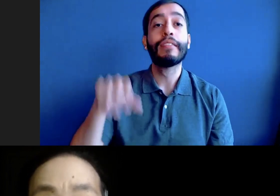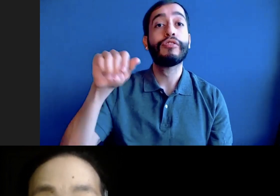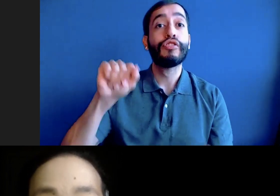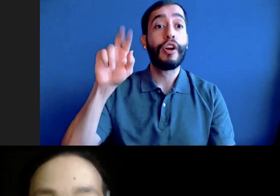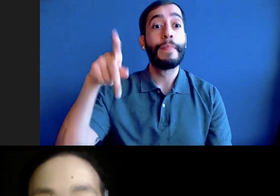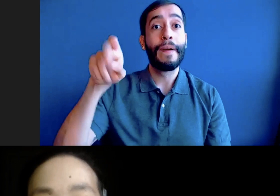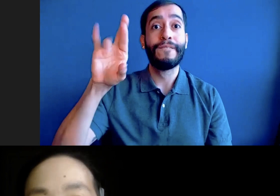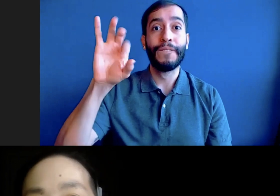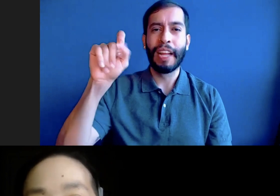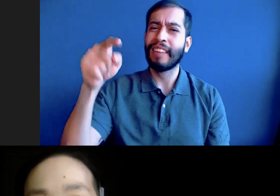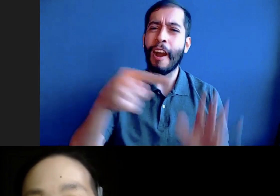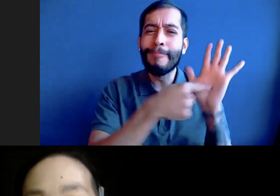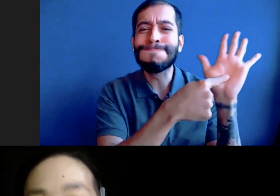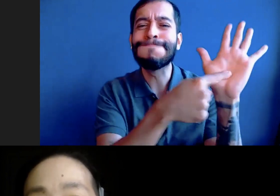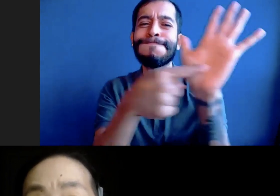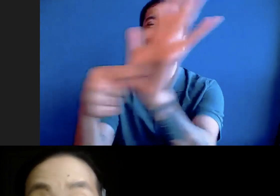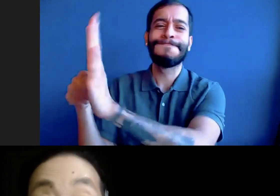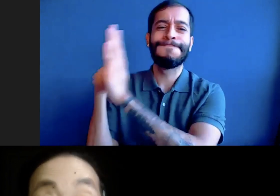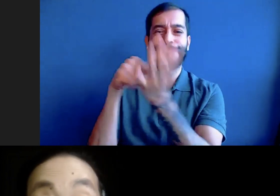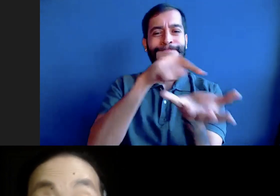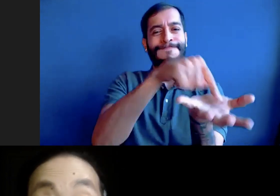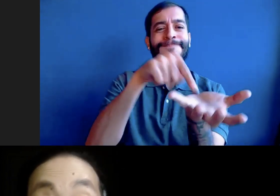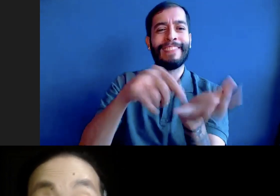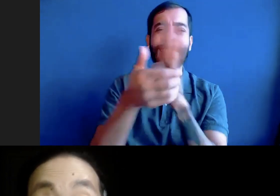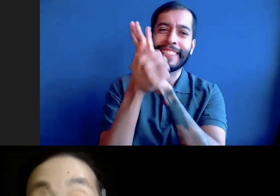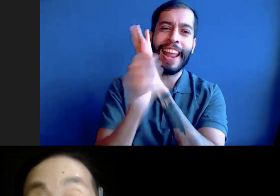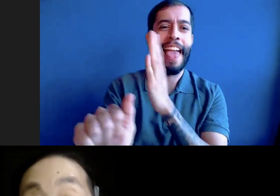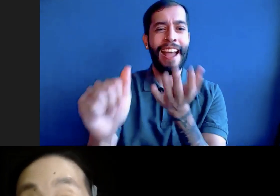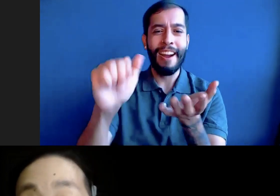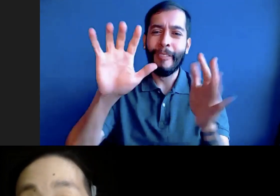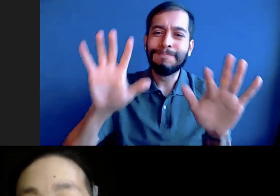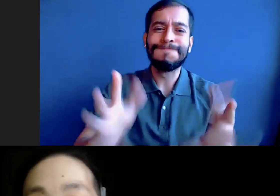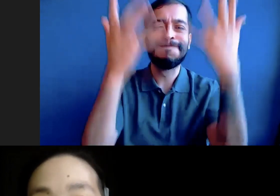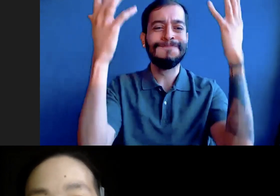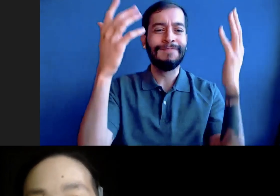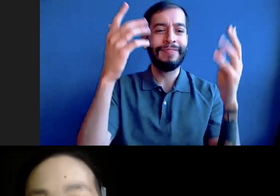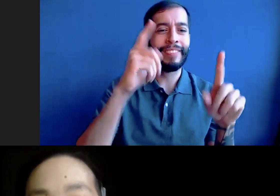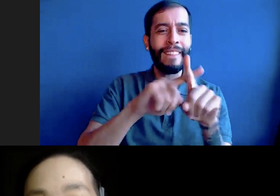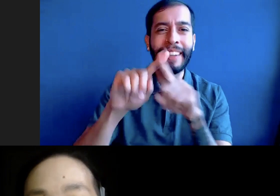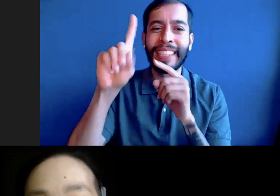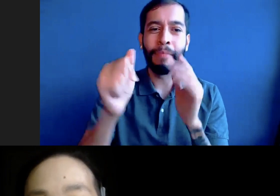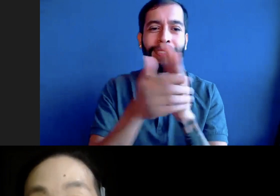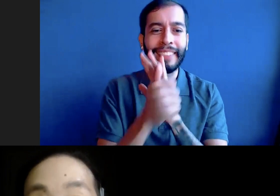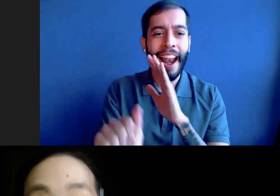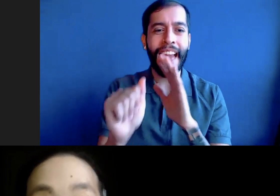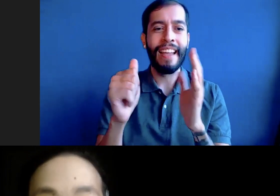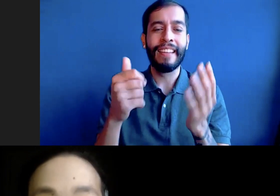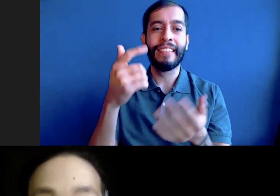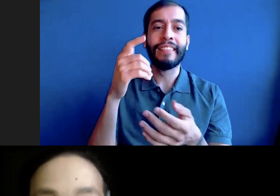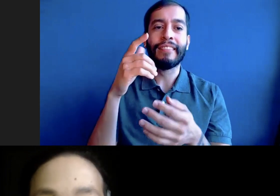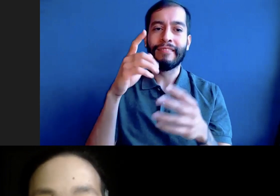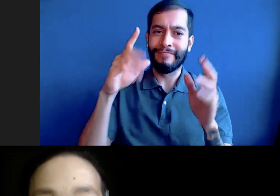people, not just starring disabled people. And I think that's part of the larger